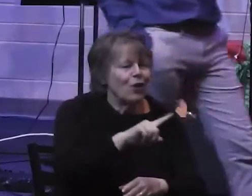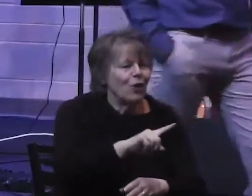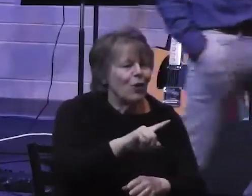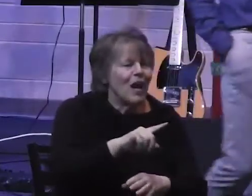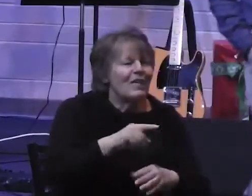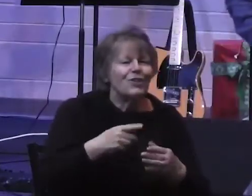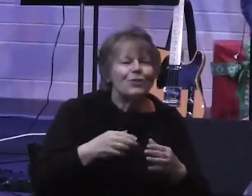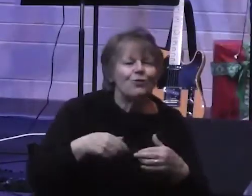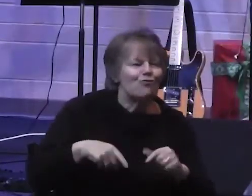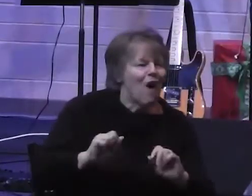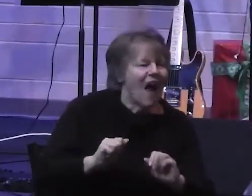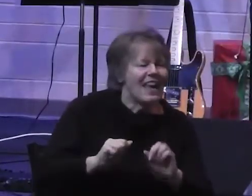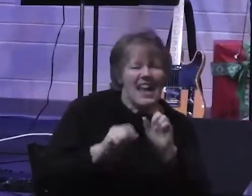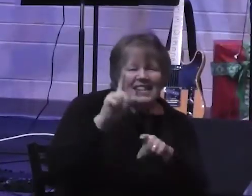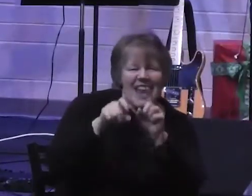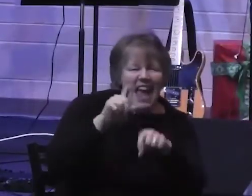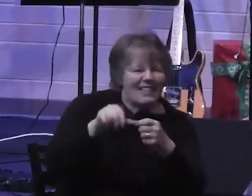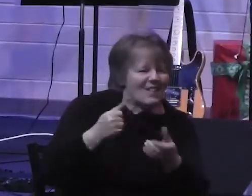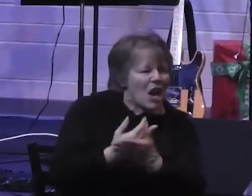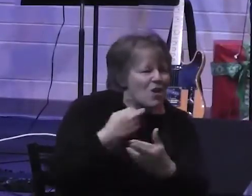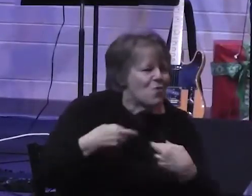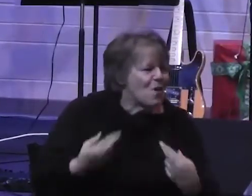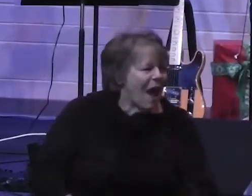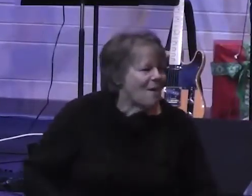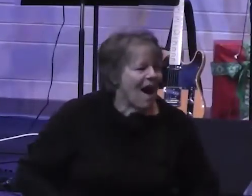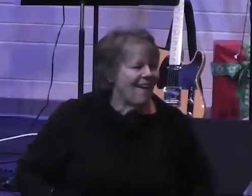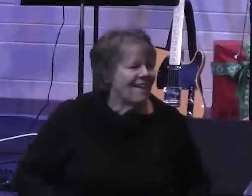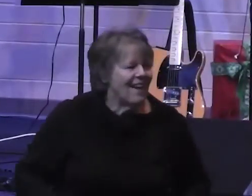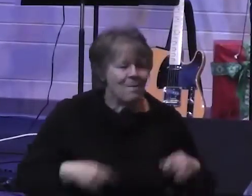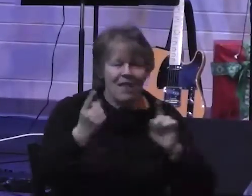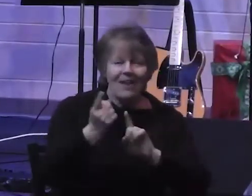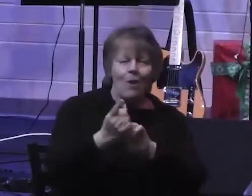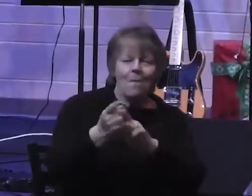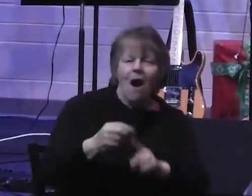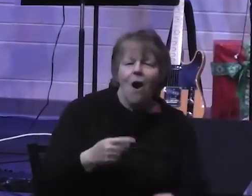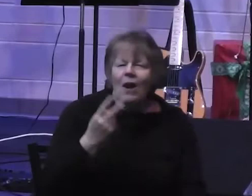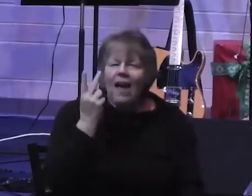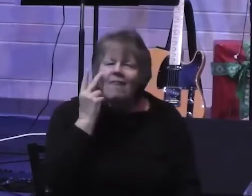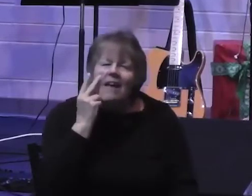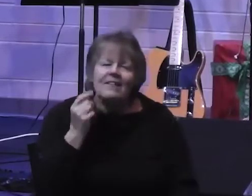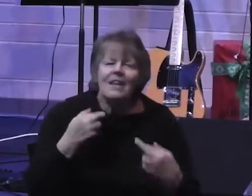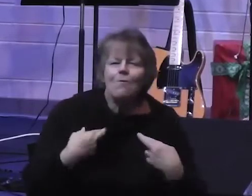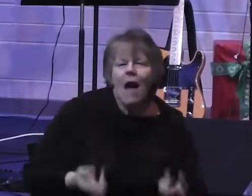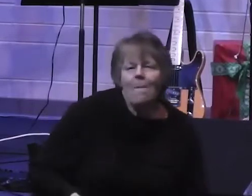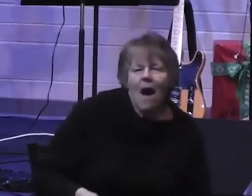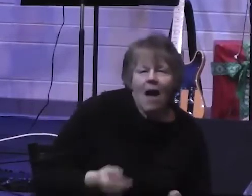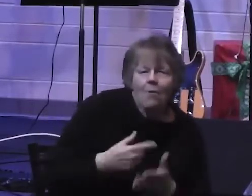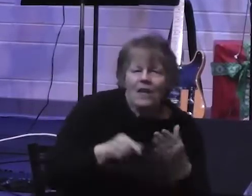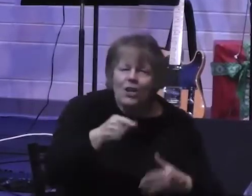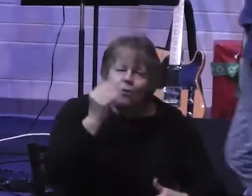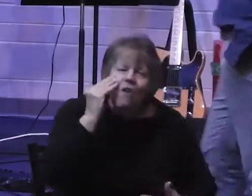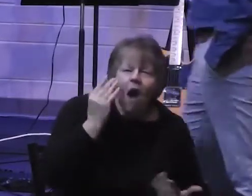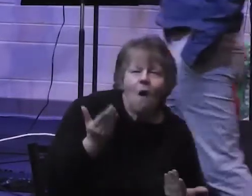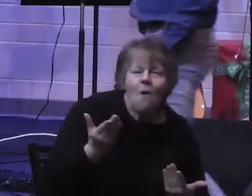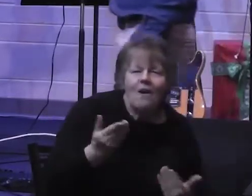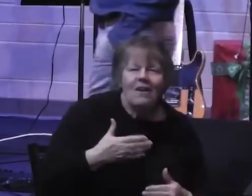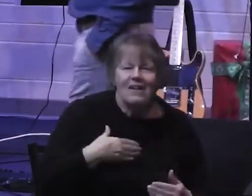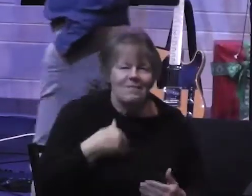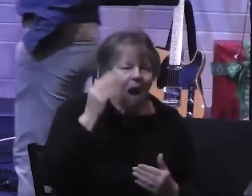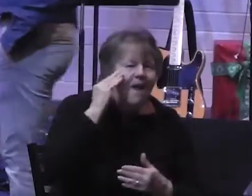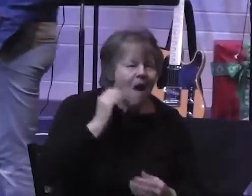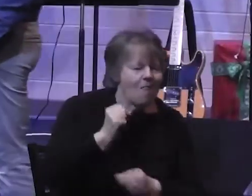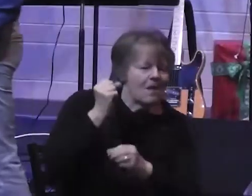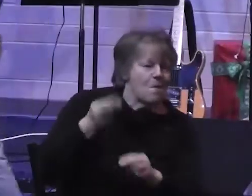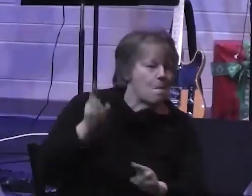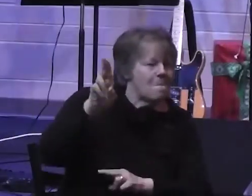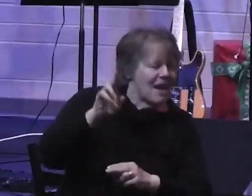meet a new rabbi and you'd be like, all right, rabbi, let's see your rabbi chops. What kind of chops you got? The image that comes to mind is I